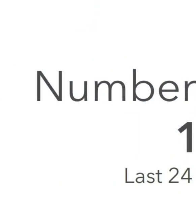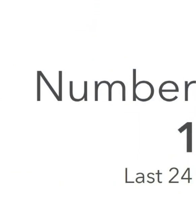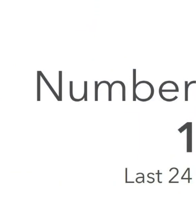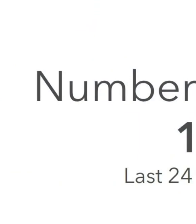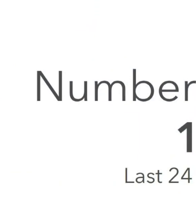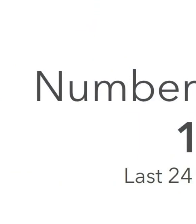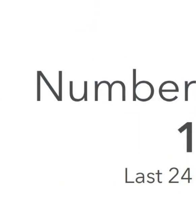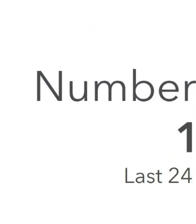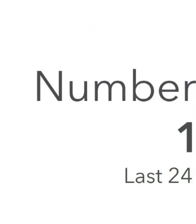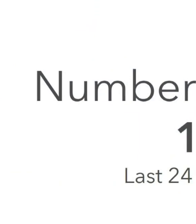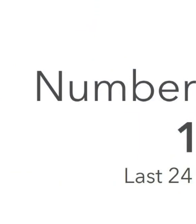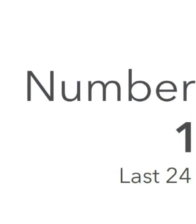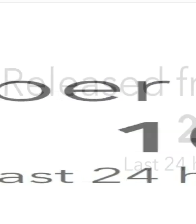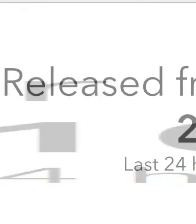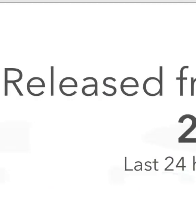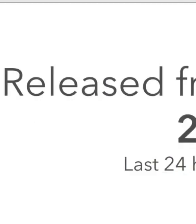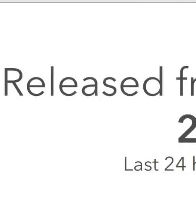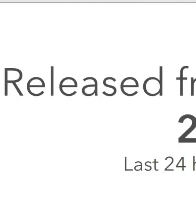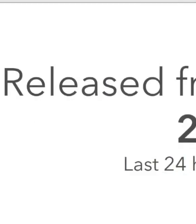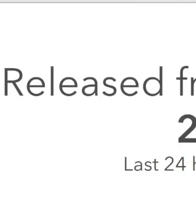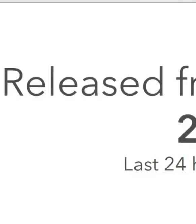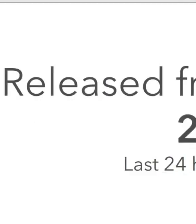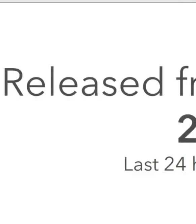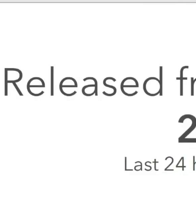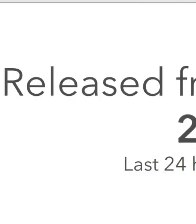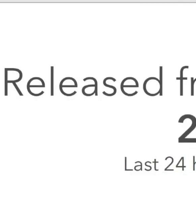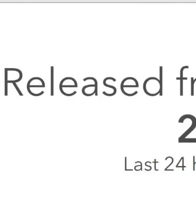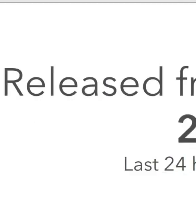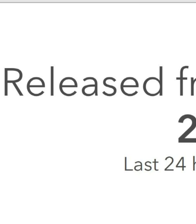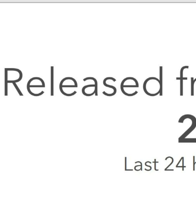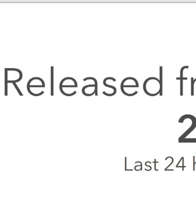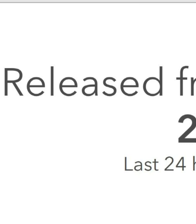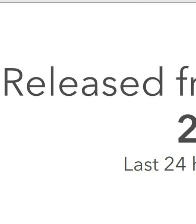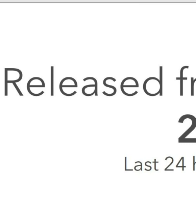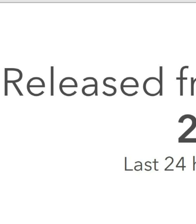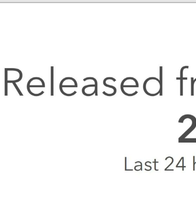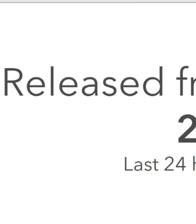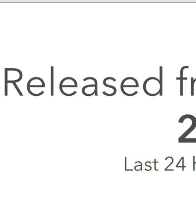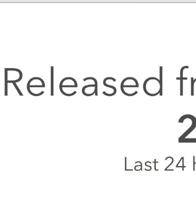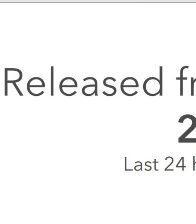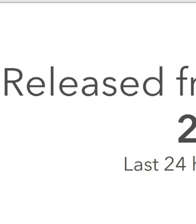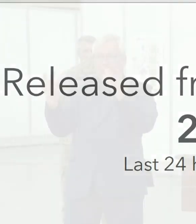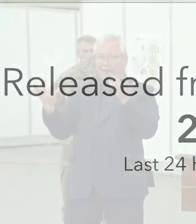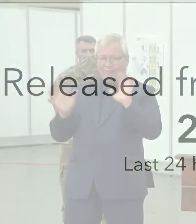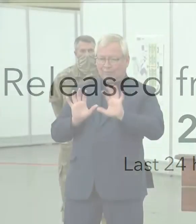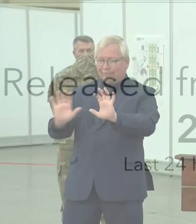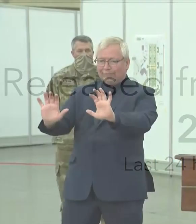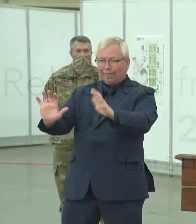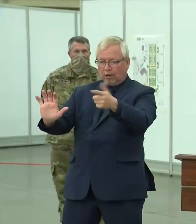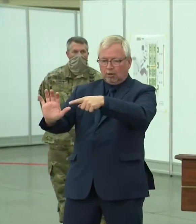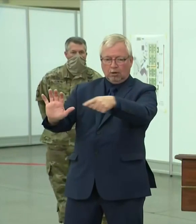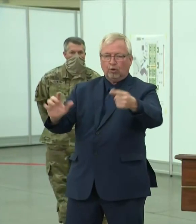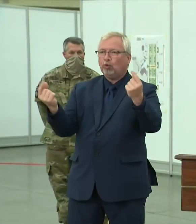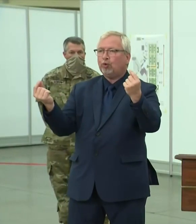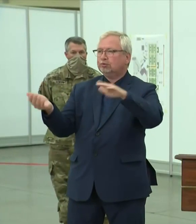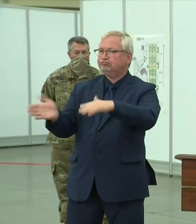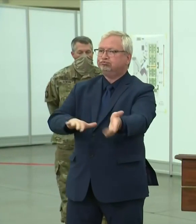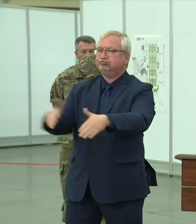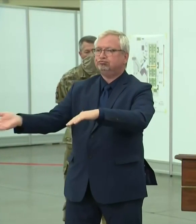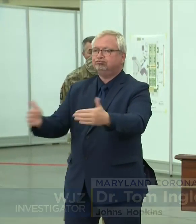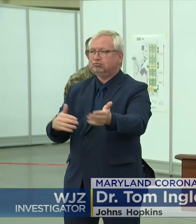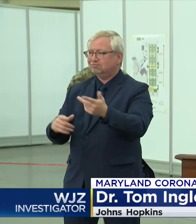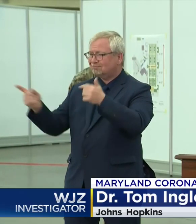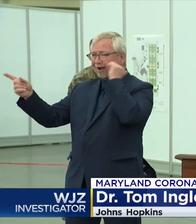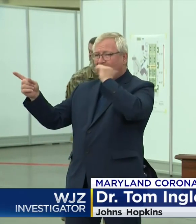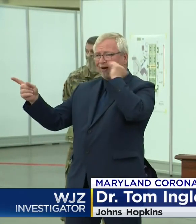of 12 since yesterday, and 288 people have recovered, an increase of 104 since yesterday. We are hopeful that the